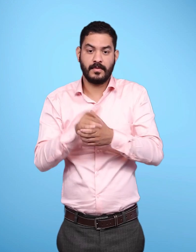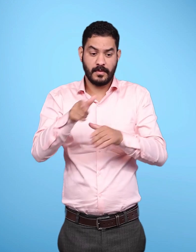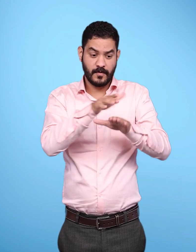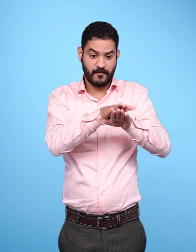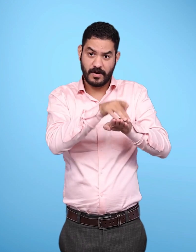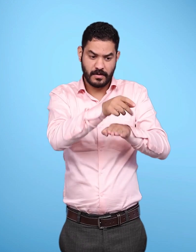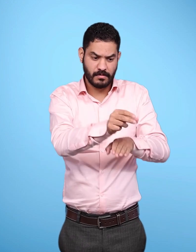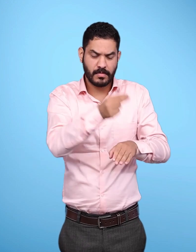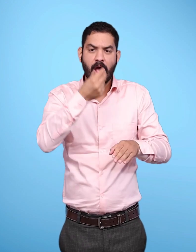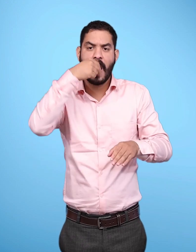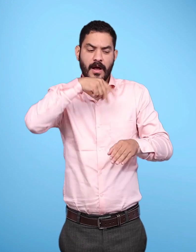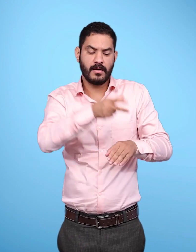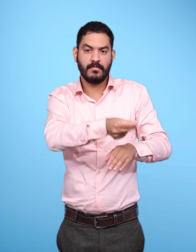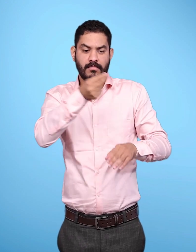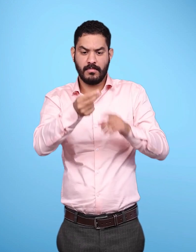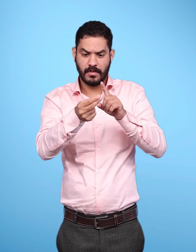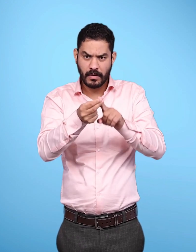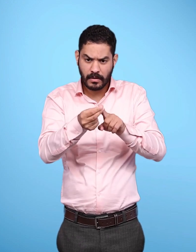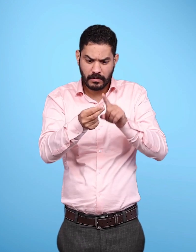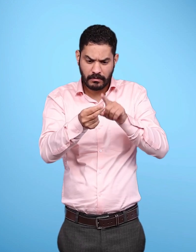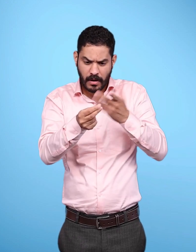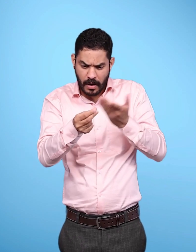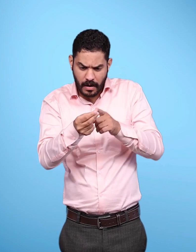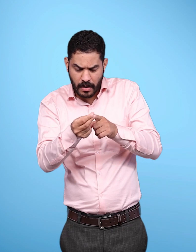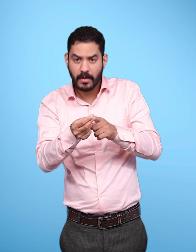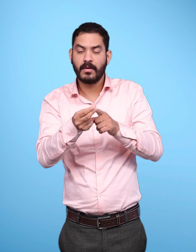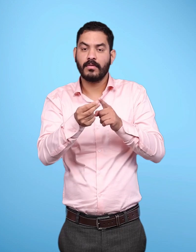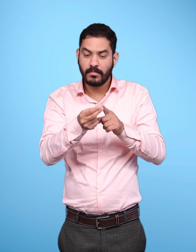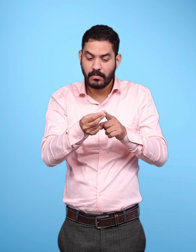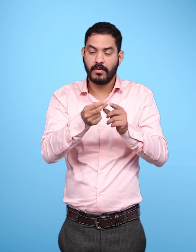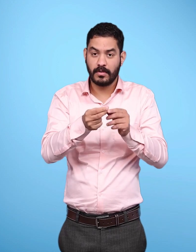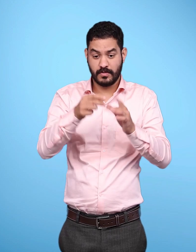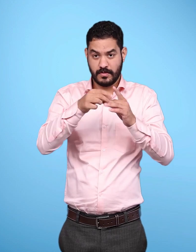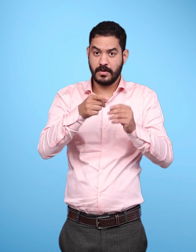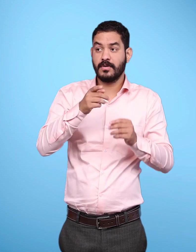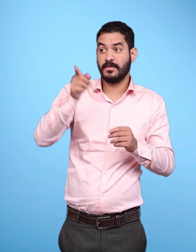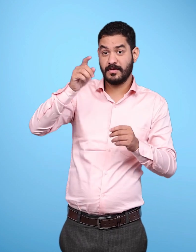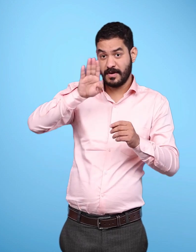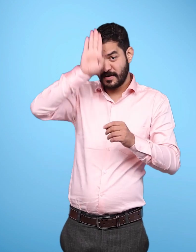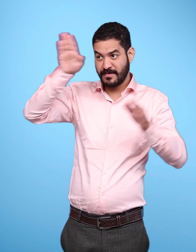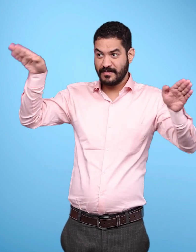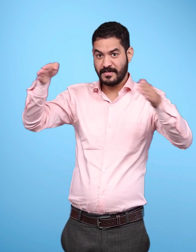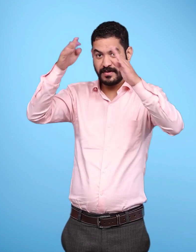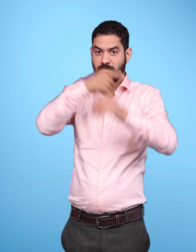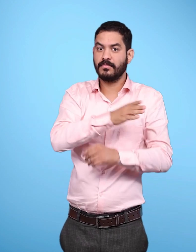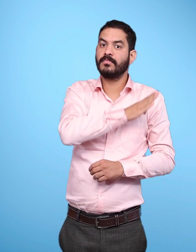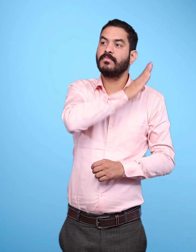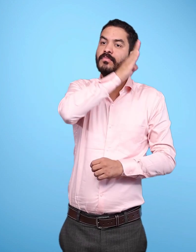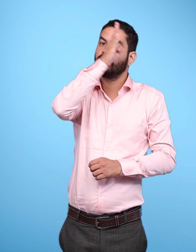But which had been accidentally swallowed by a fish. When he went to the palace with it, the